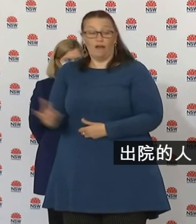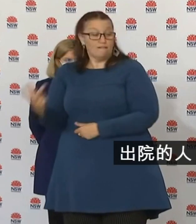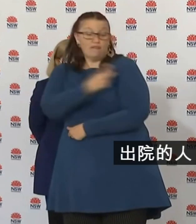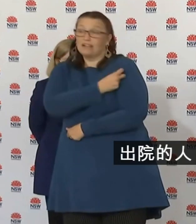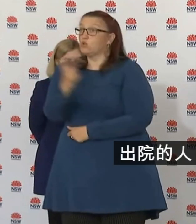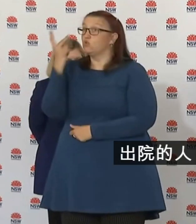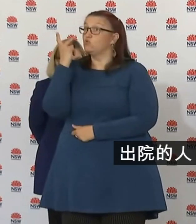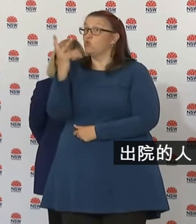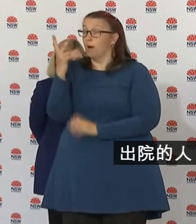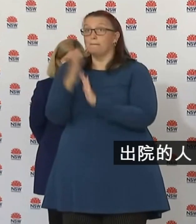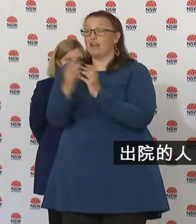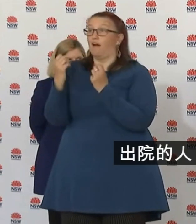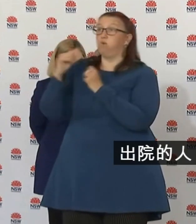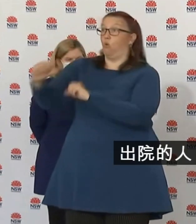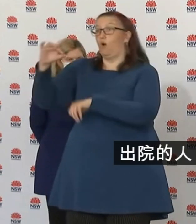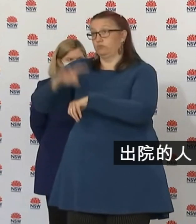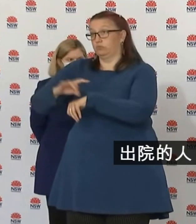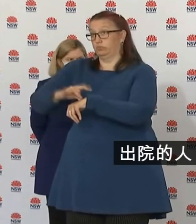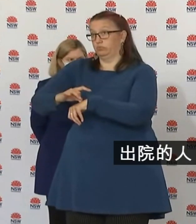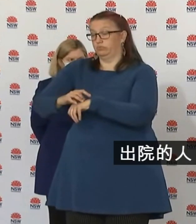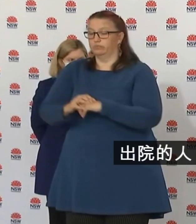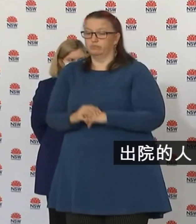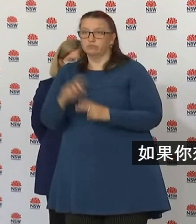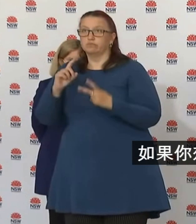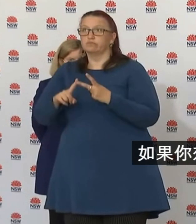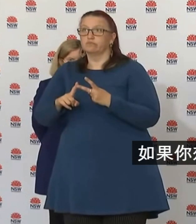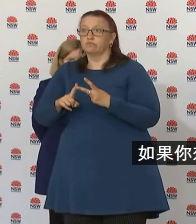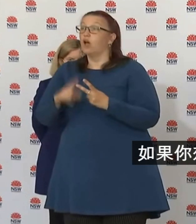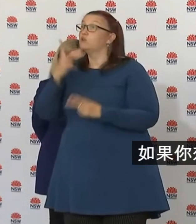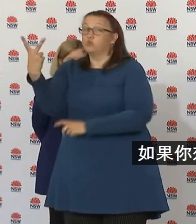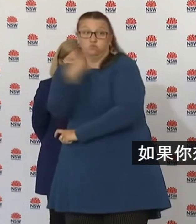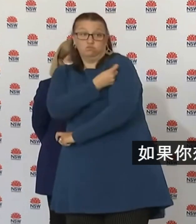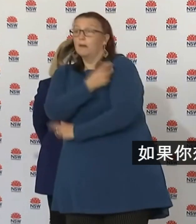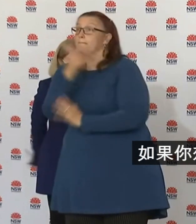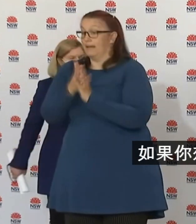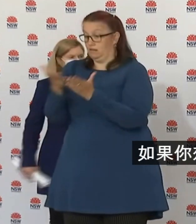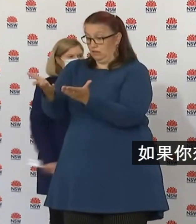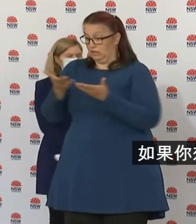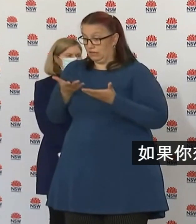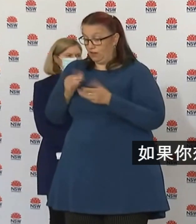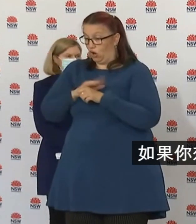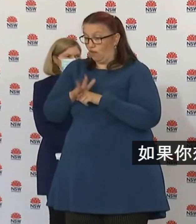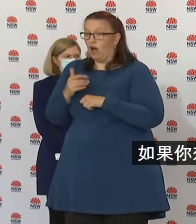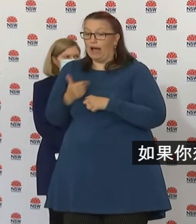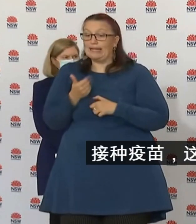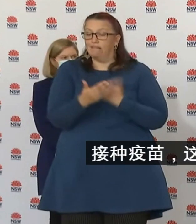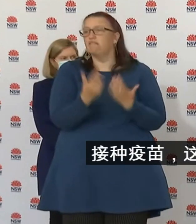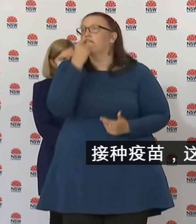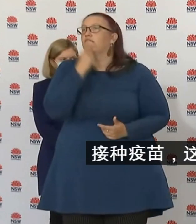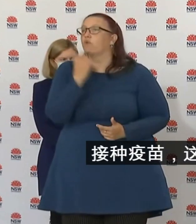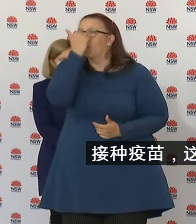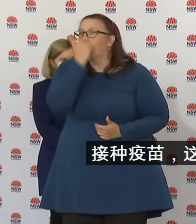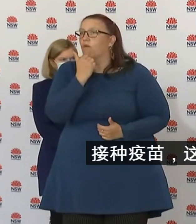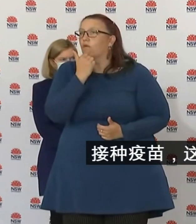keeping people out of hospital. They're also reducing how contagious you are. So if you want to protect yourself and your loved ones,